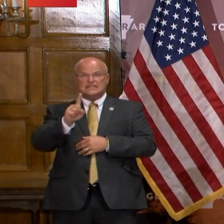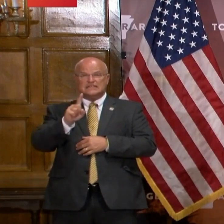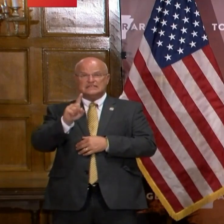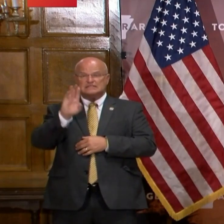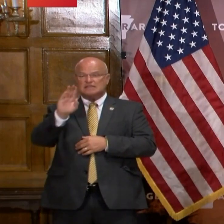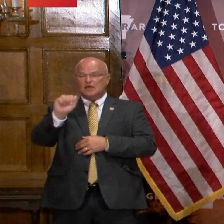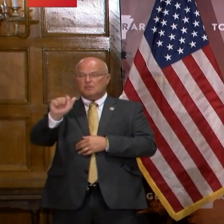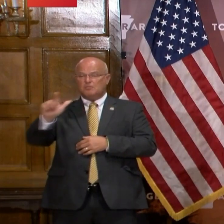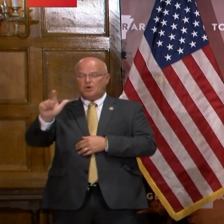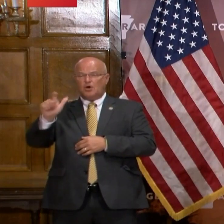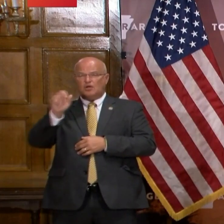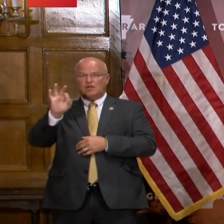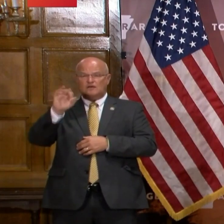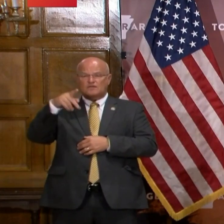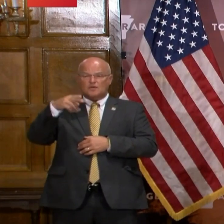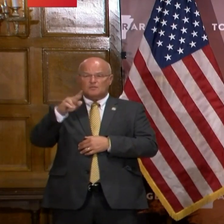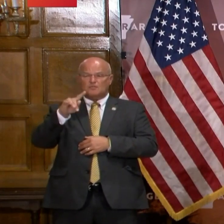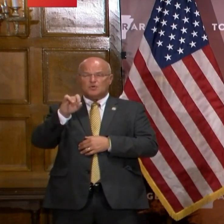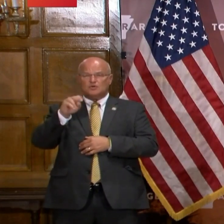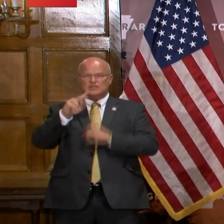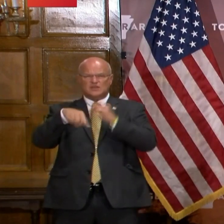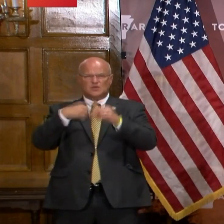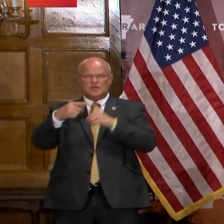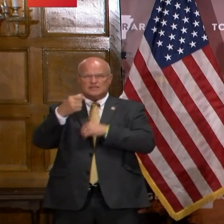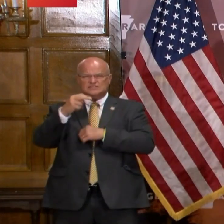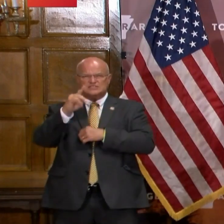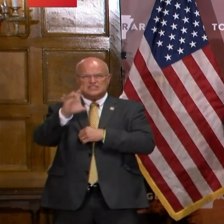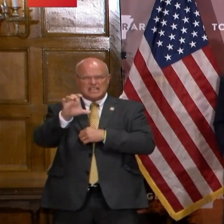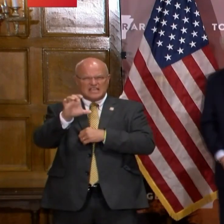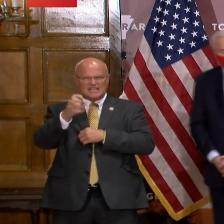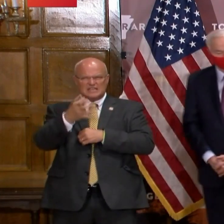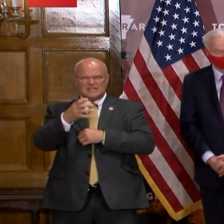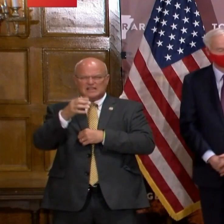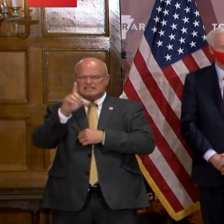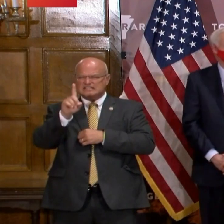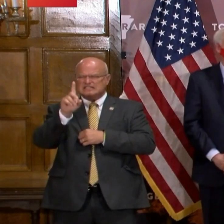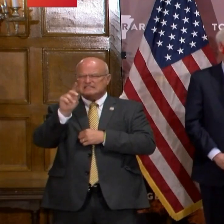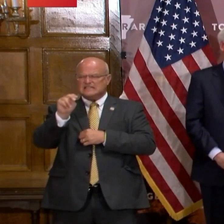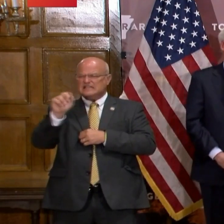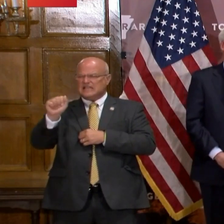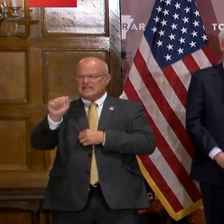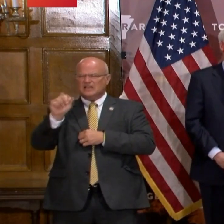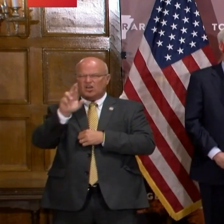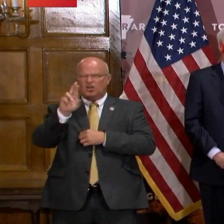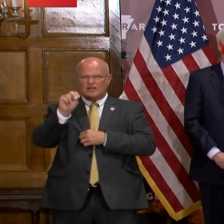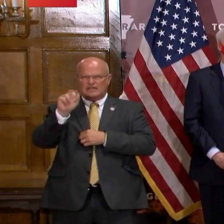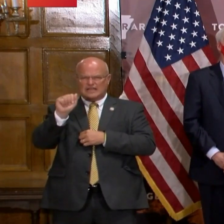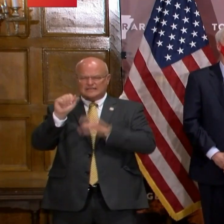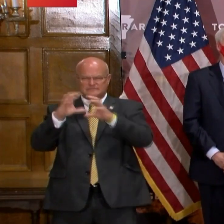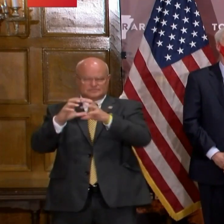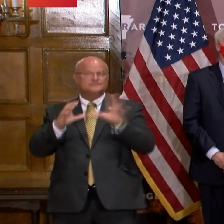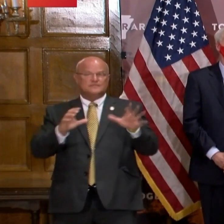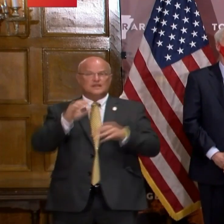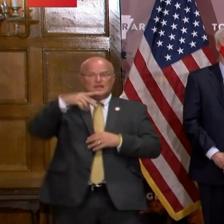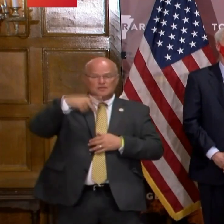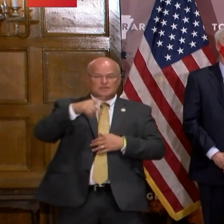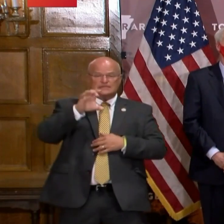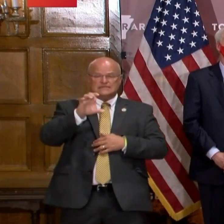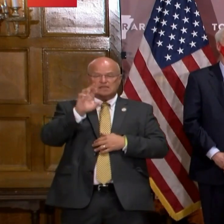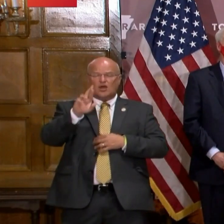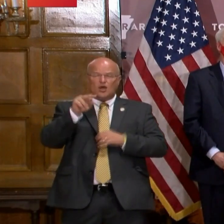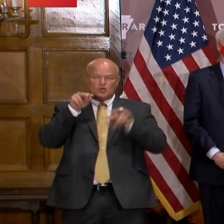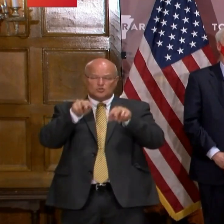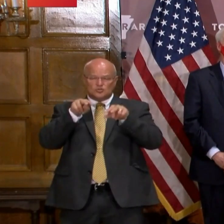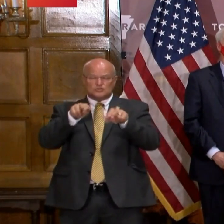ball of protein around genetic material like DNA or RNA. The PCR test looks